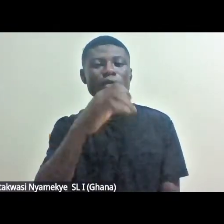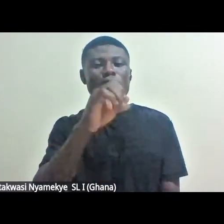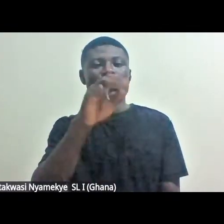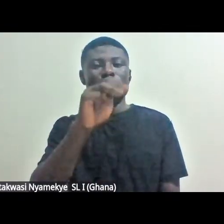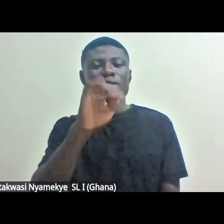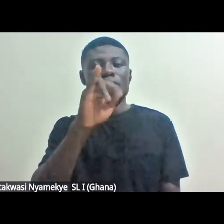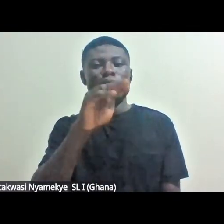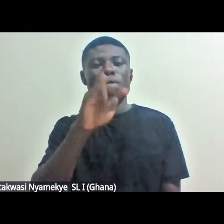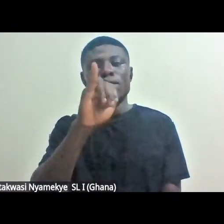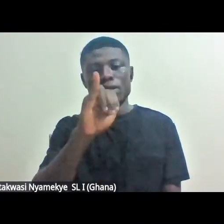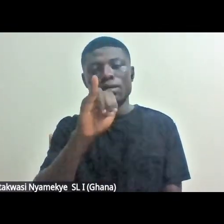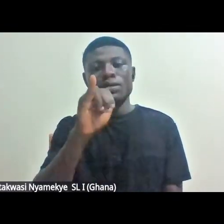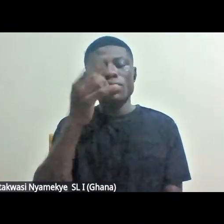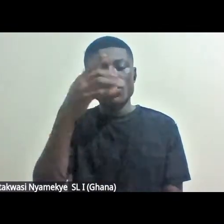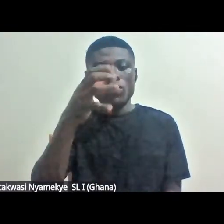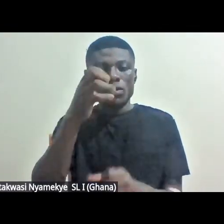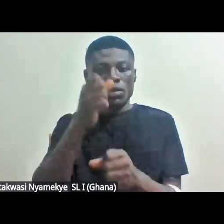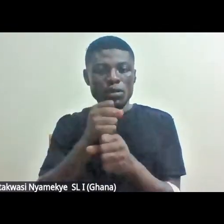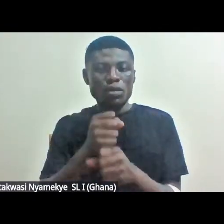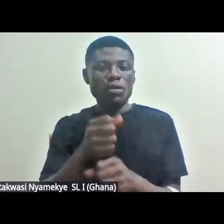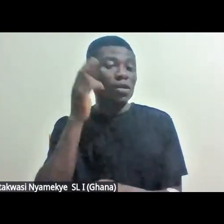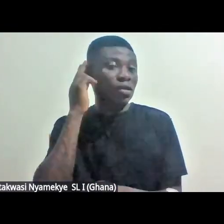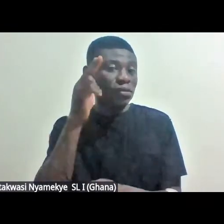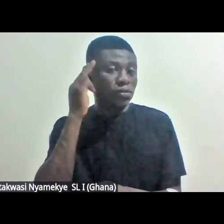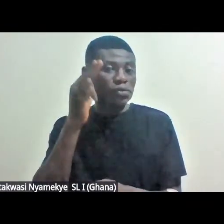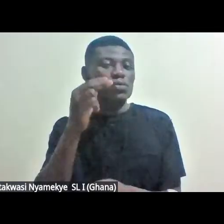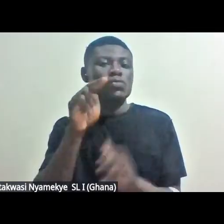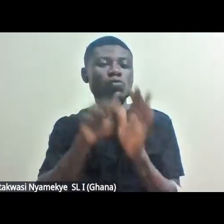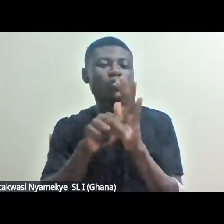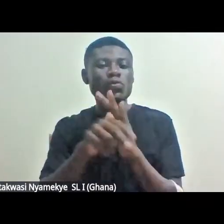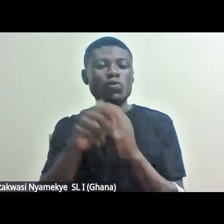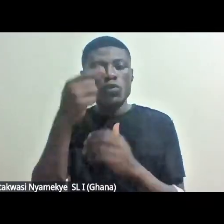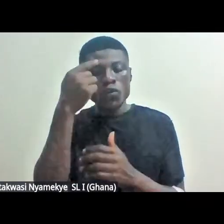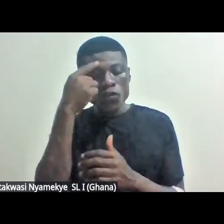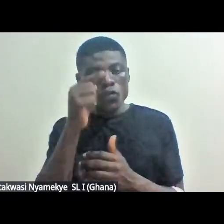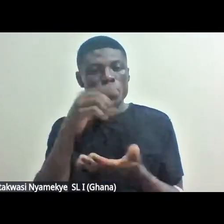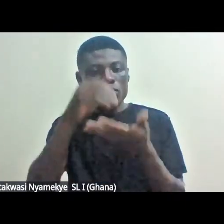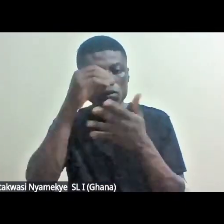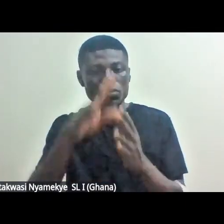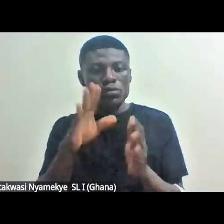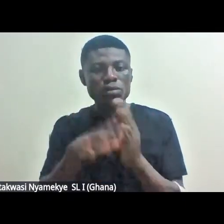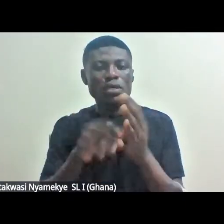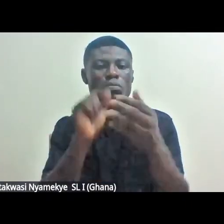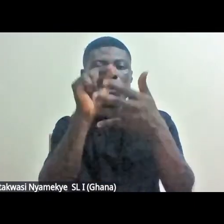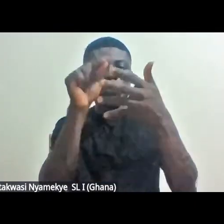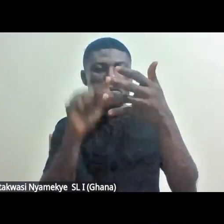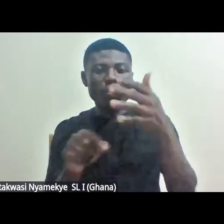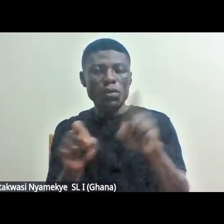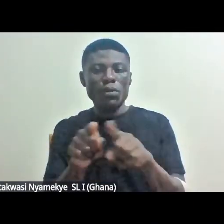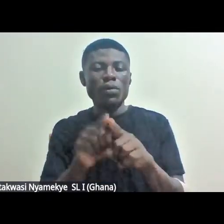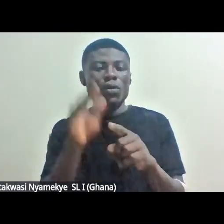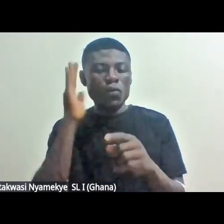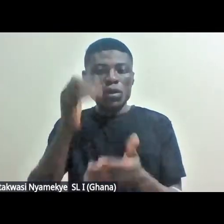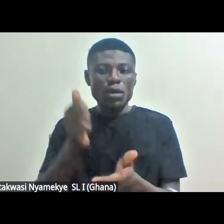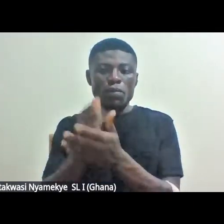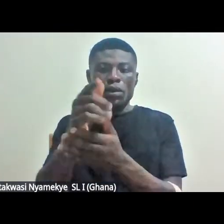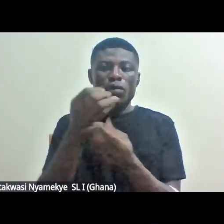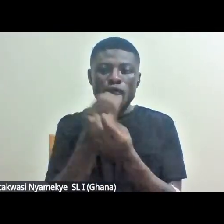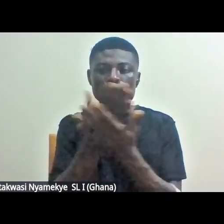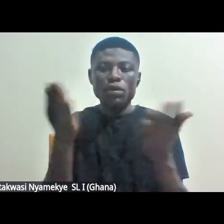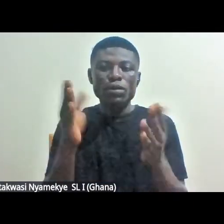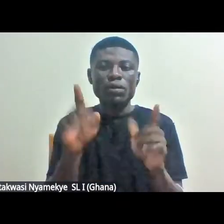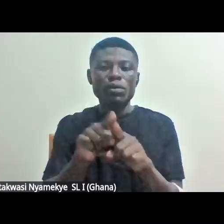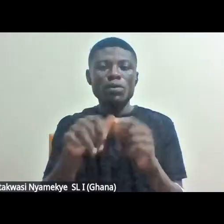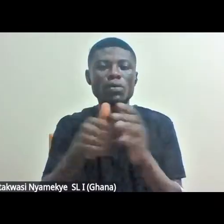summarizing history notes for her students. And she likes the way it points out the key notes, and this will really help the information overload